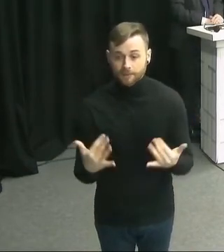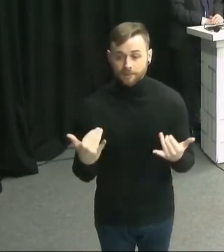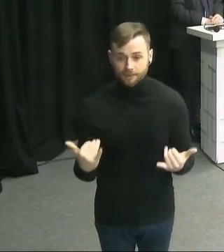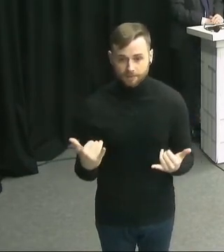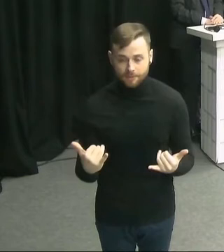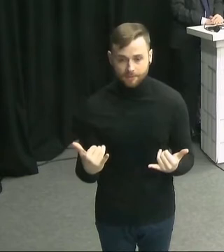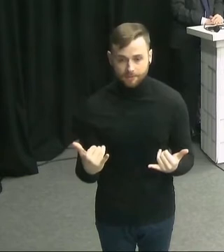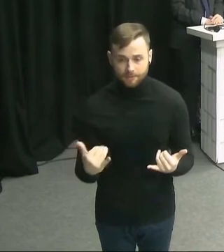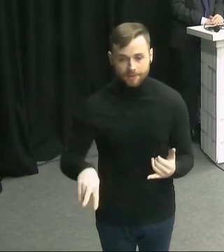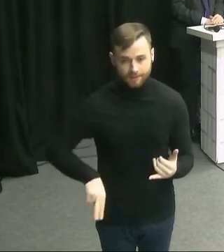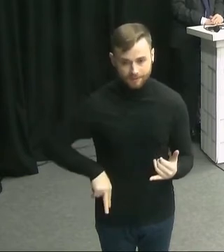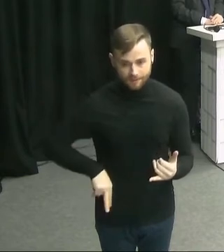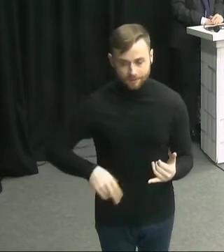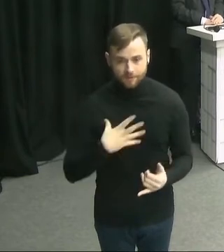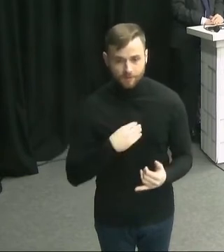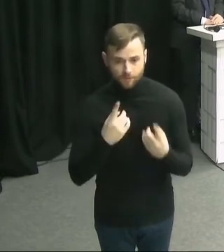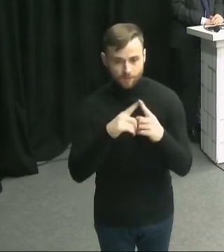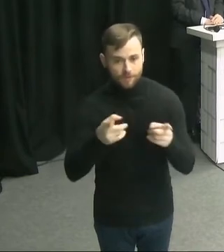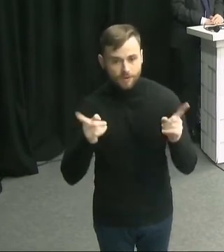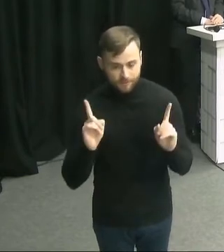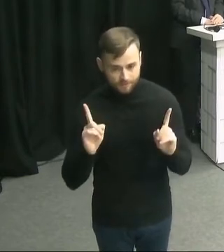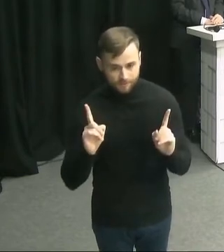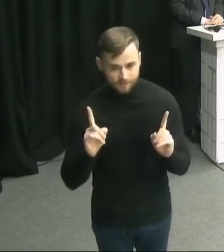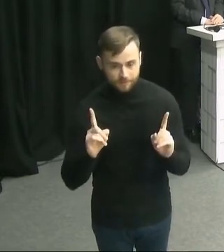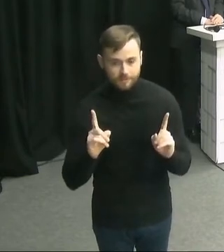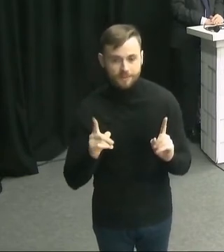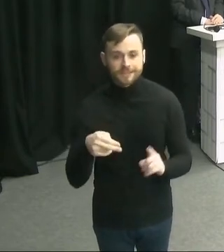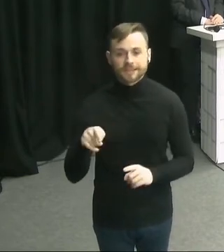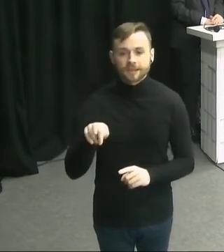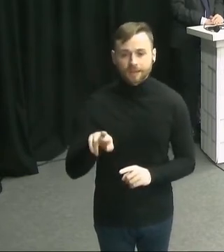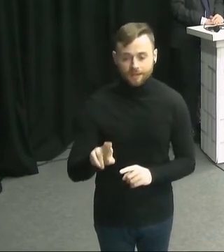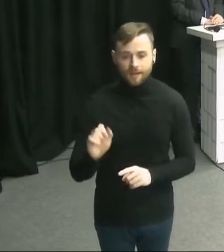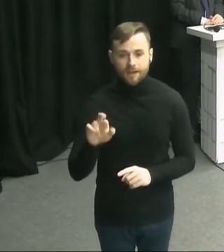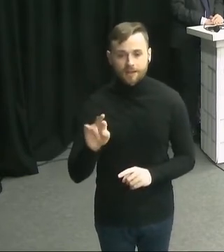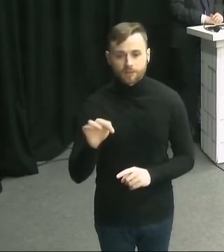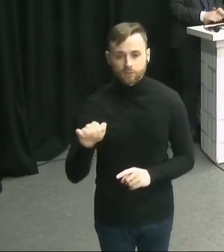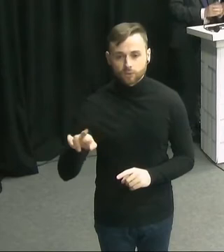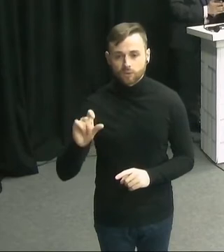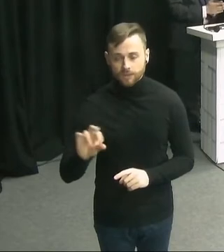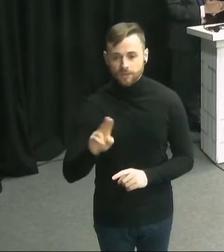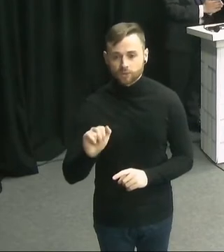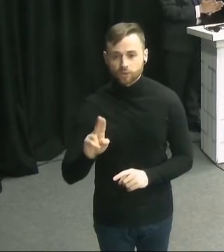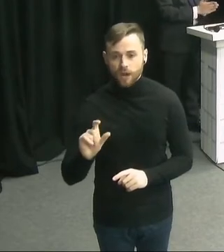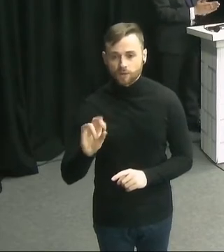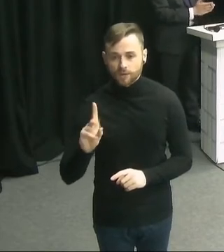And the current rector, Professor Artūras Žukauskas.